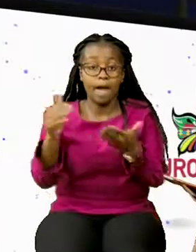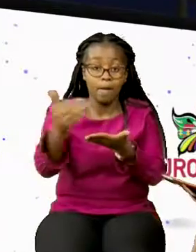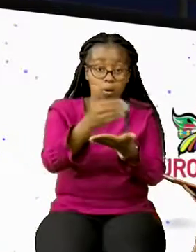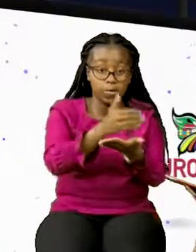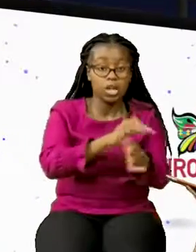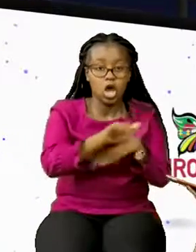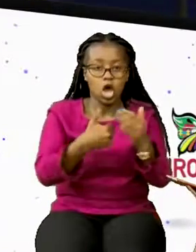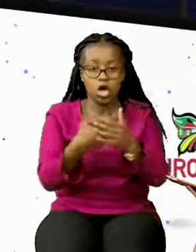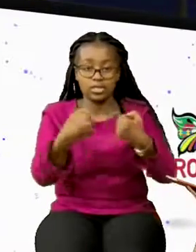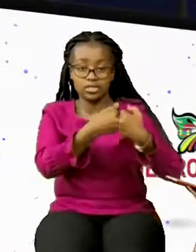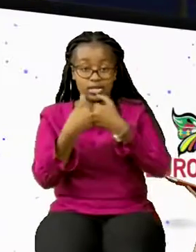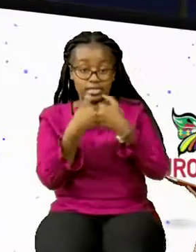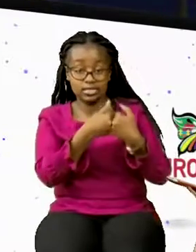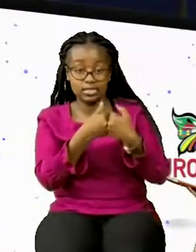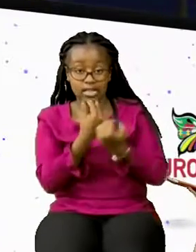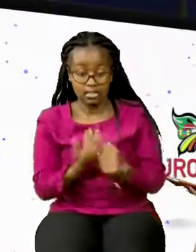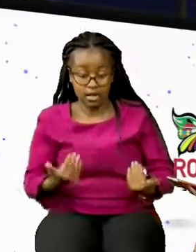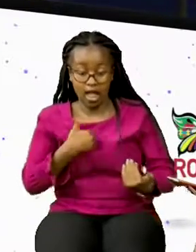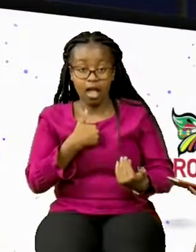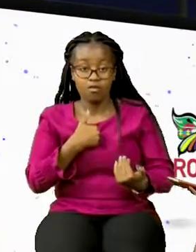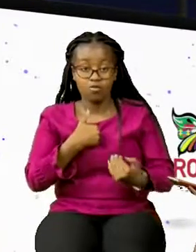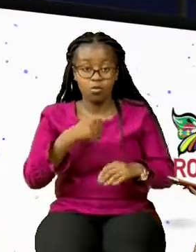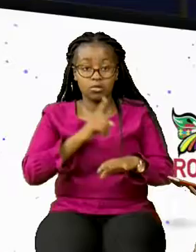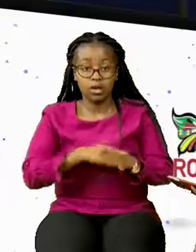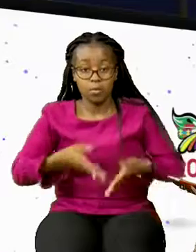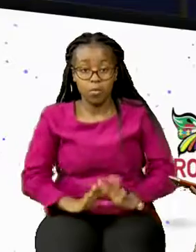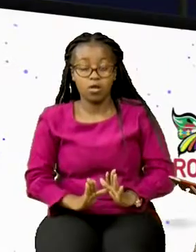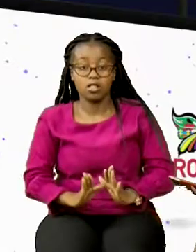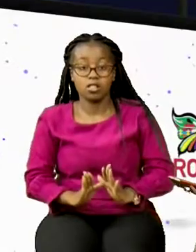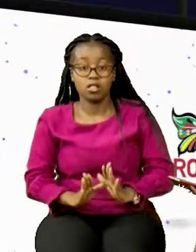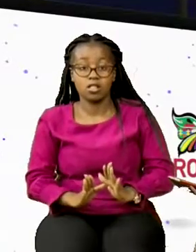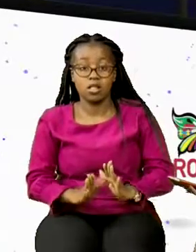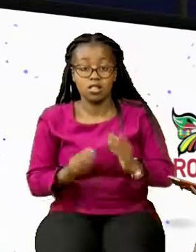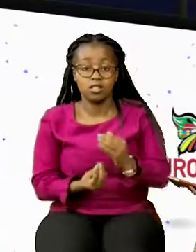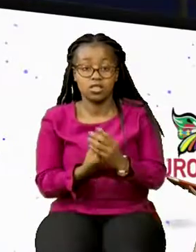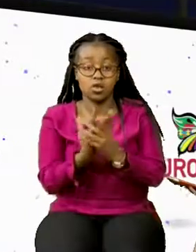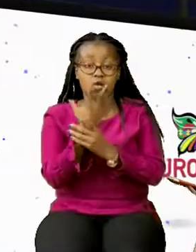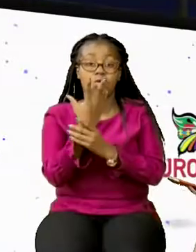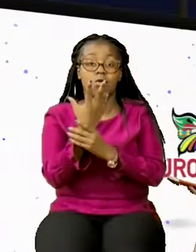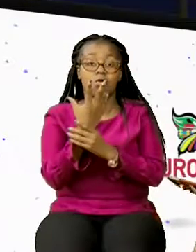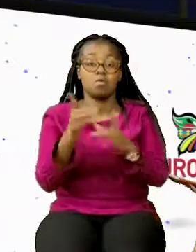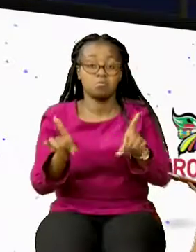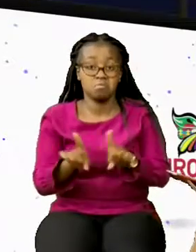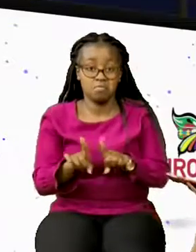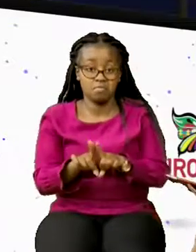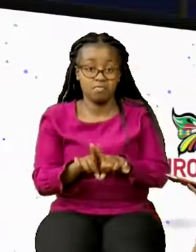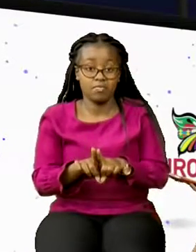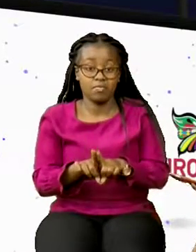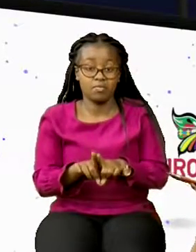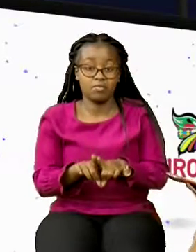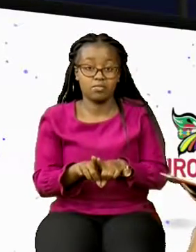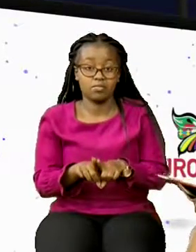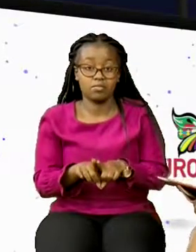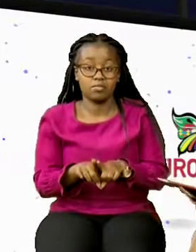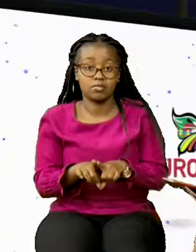mobility and all the challenges that a child has from time of birth and living as they grow up, and also the